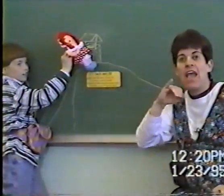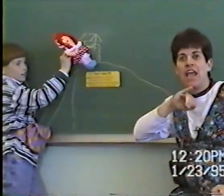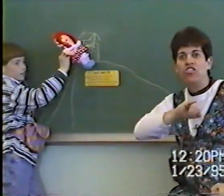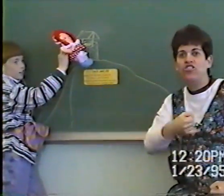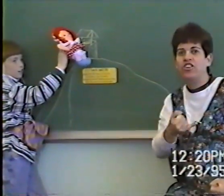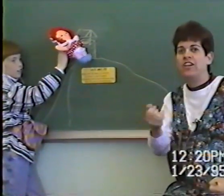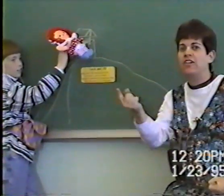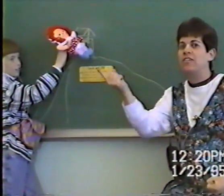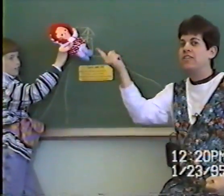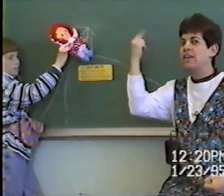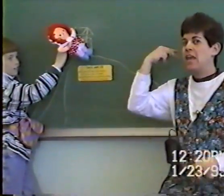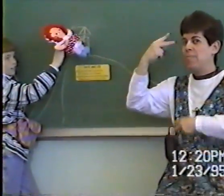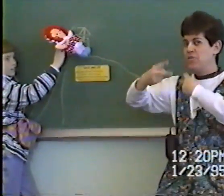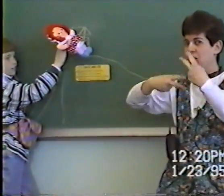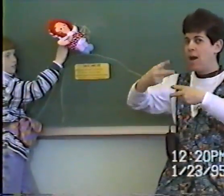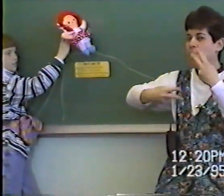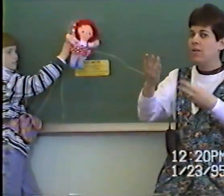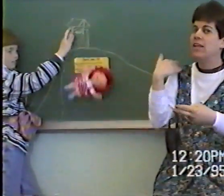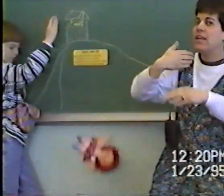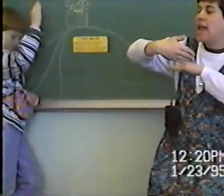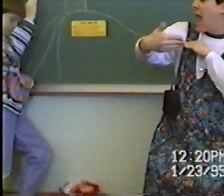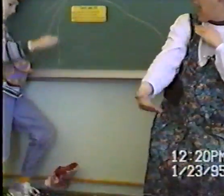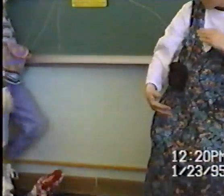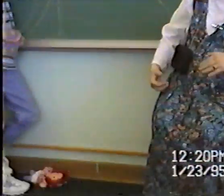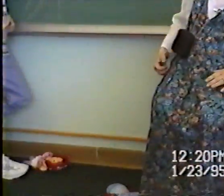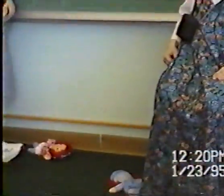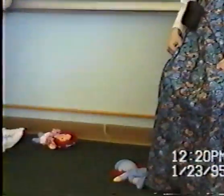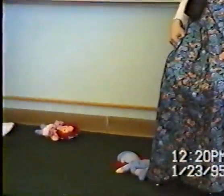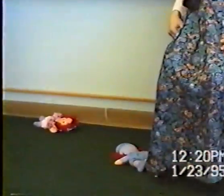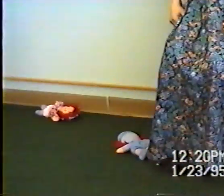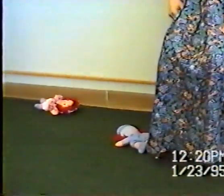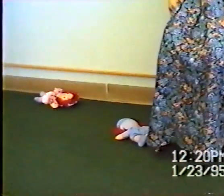and Jill came tumbling after.